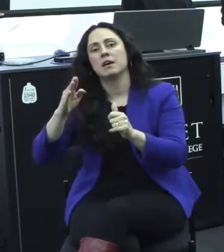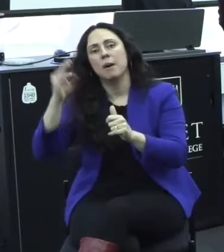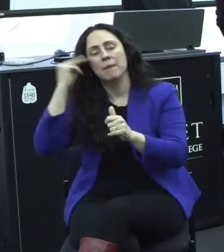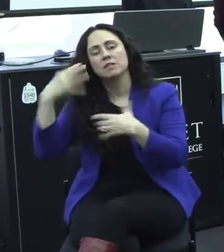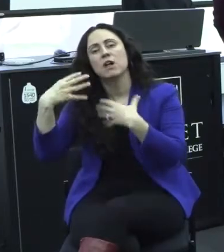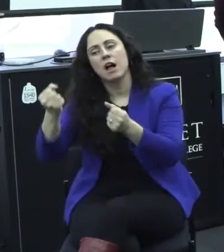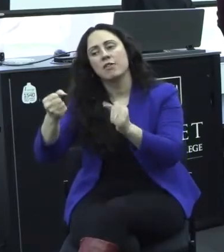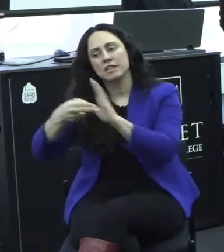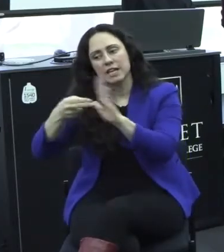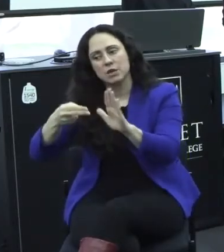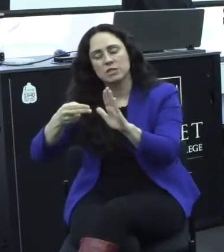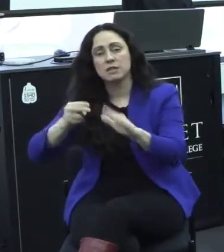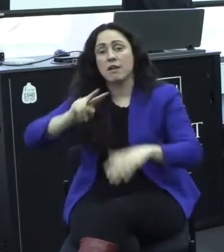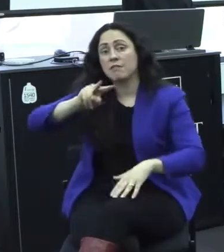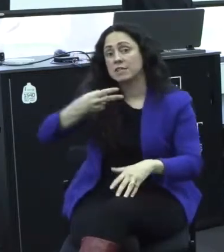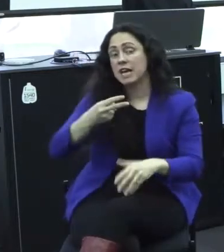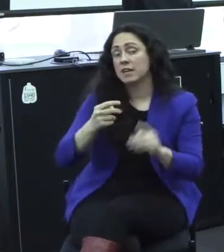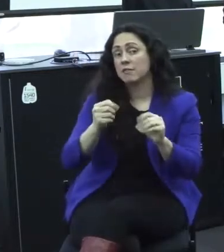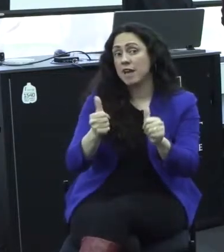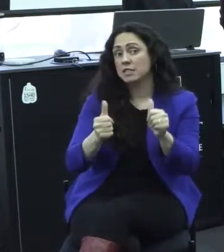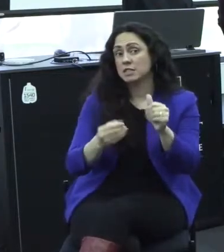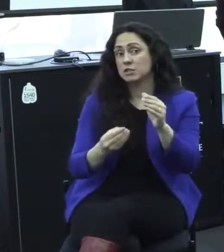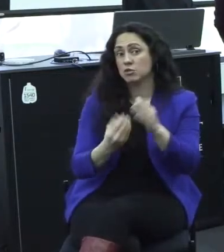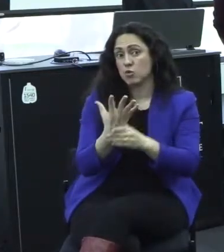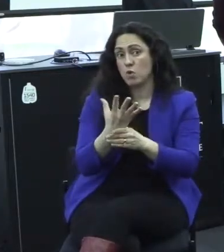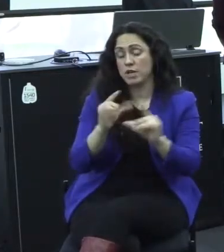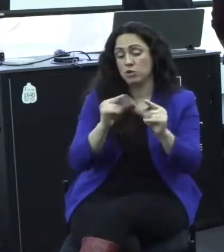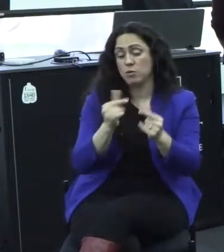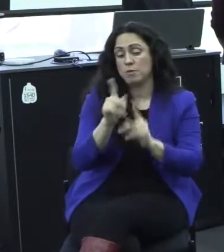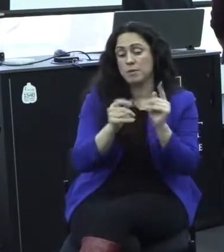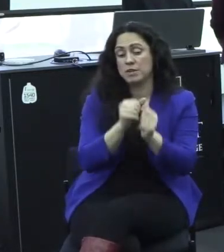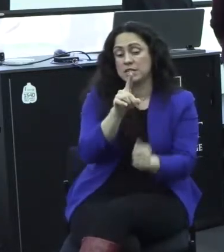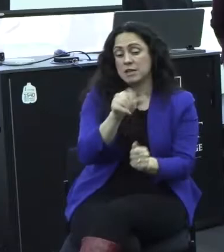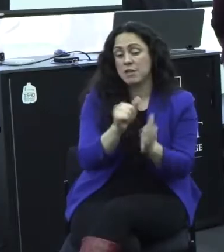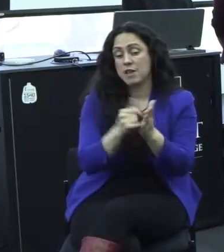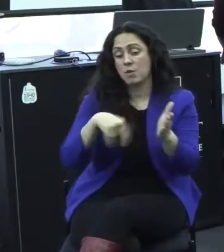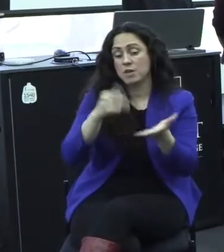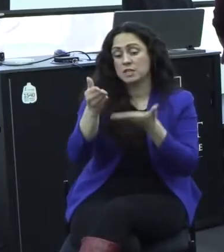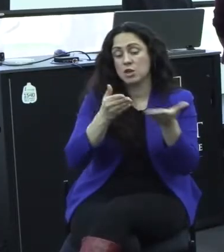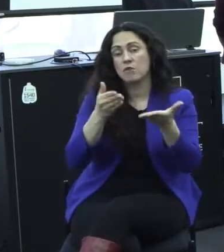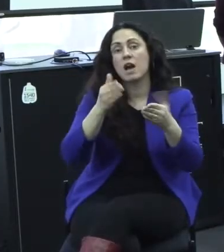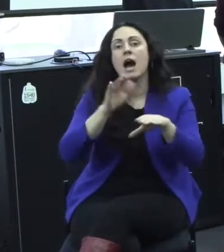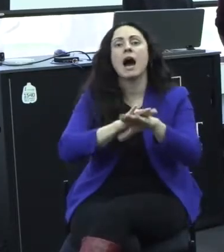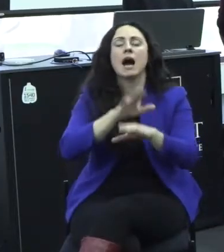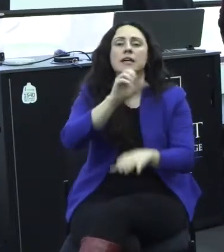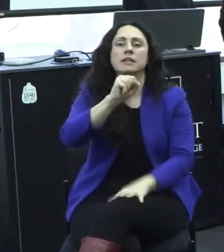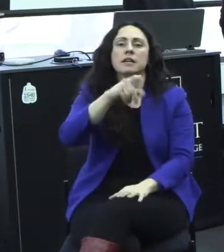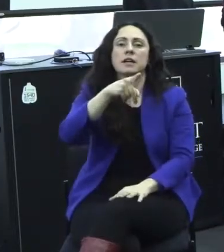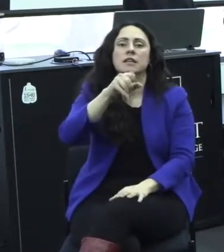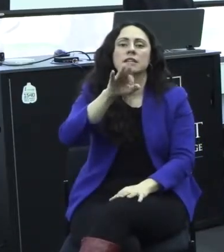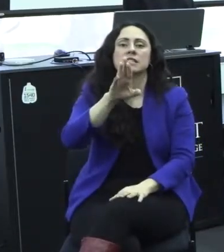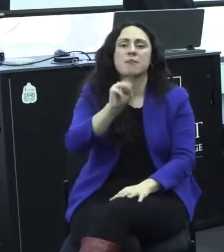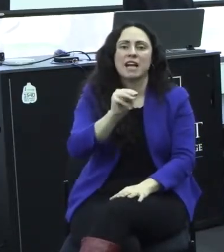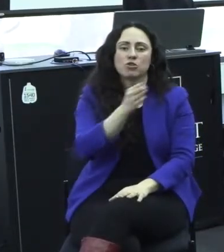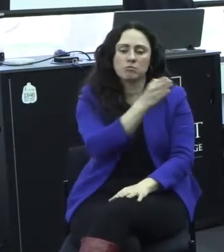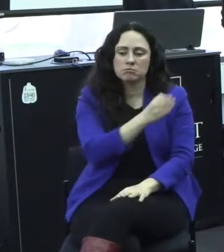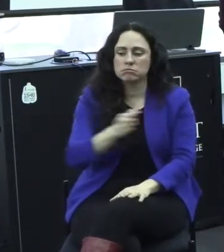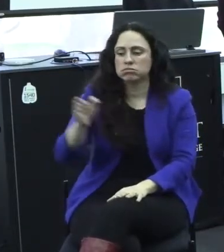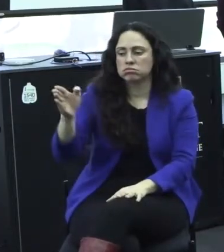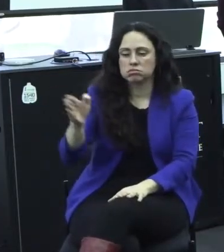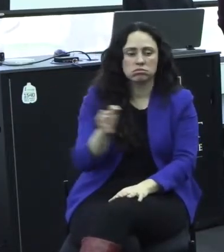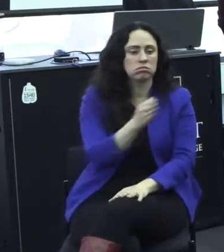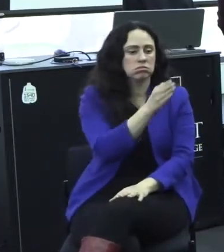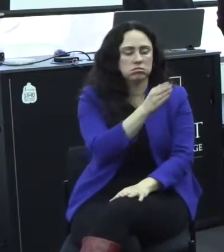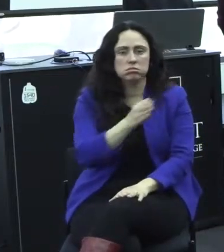The second fastest growing group of individuals with disabilities that we serve are those on the spectrum. We're seeing those